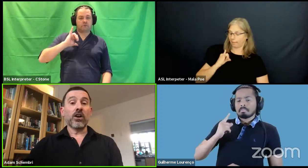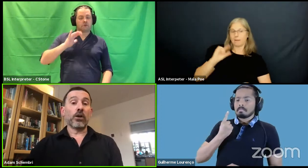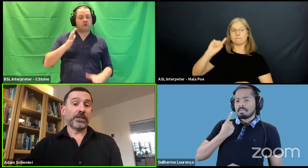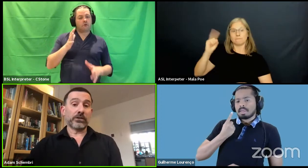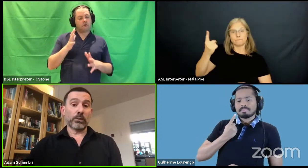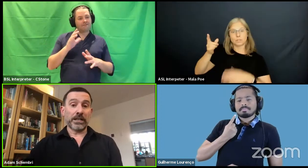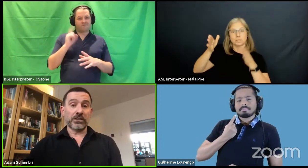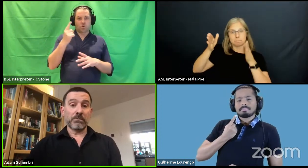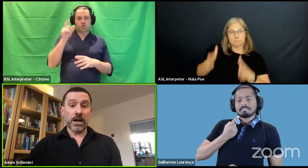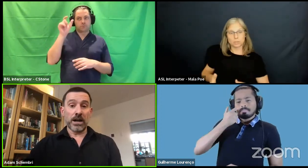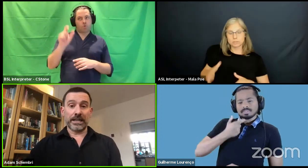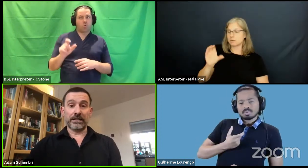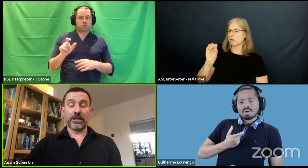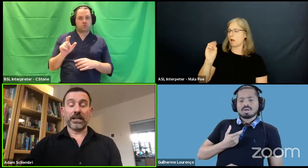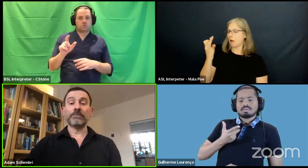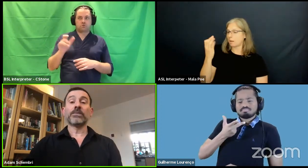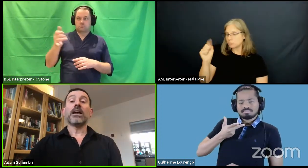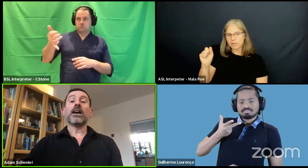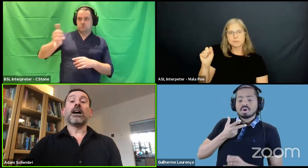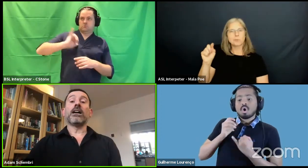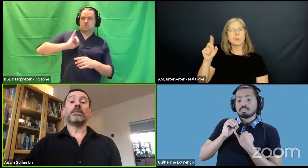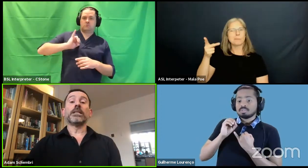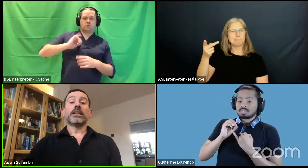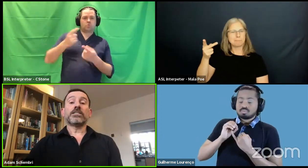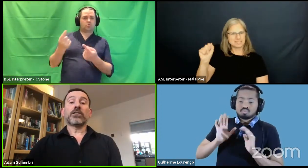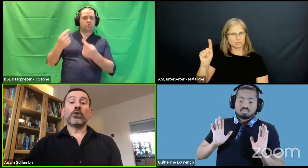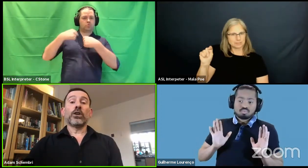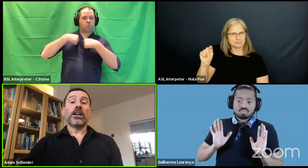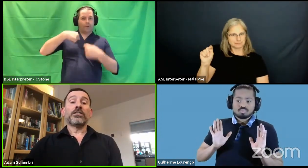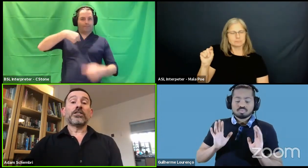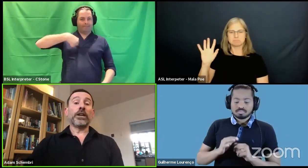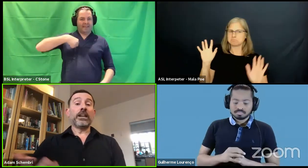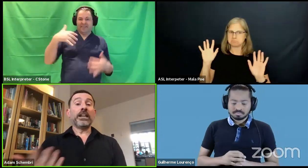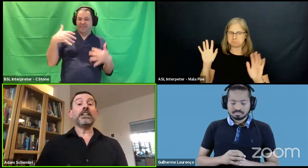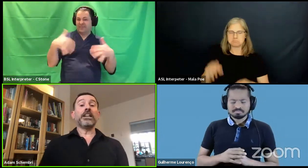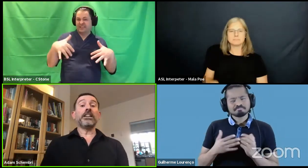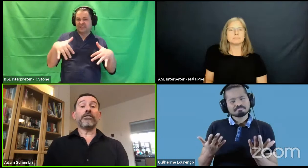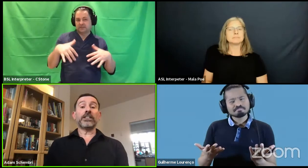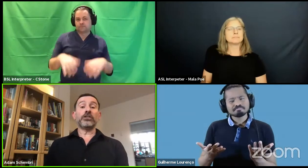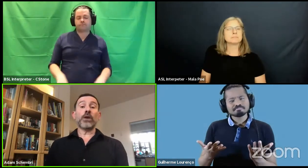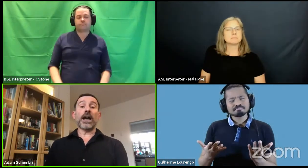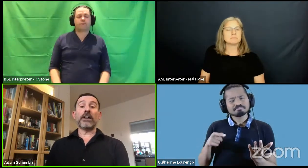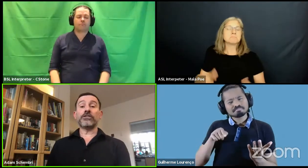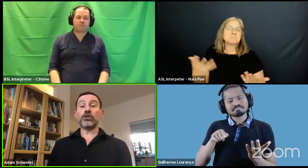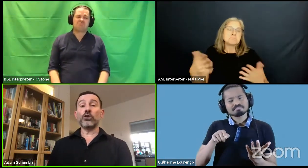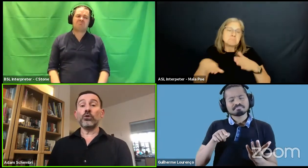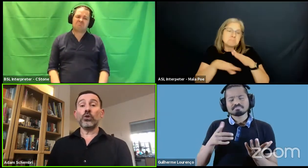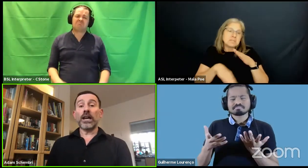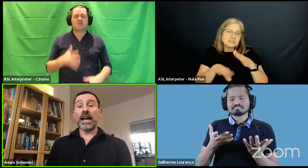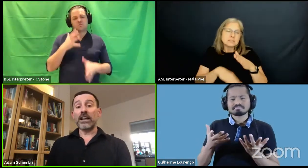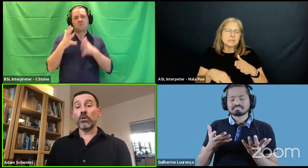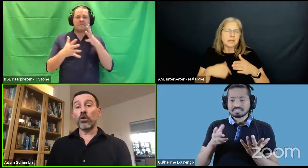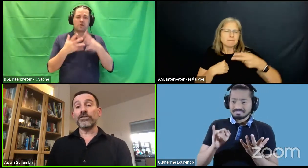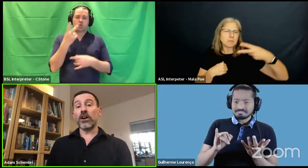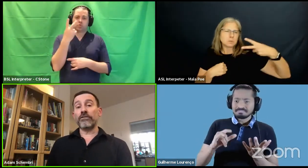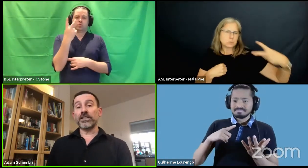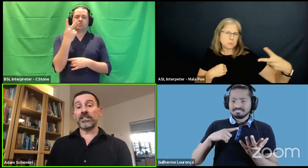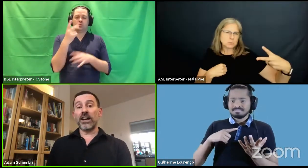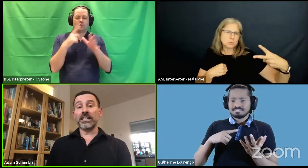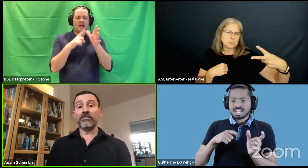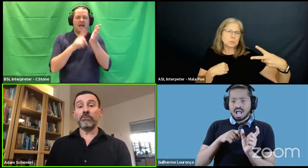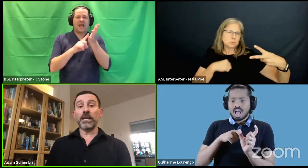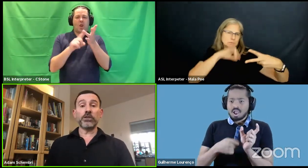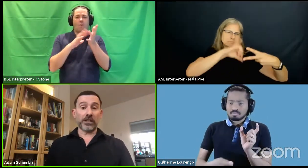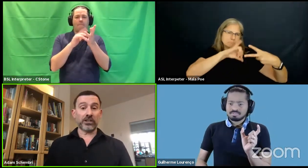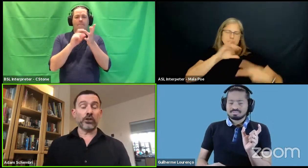person object or patient marking. Okay. So in effect, you have two allomorphs of the